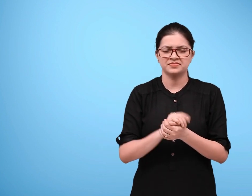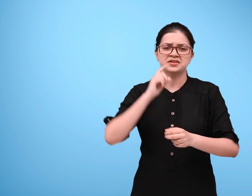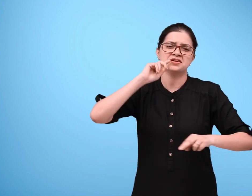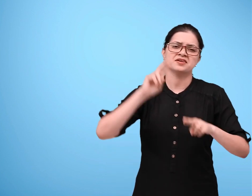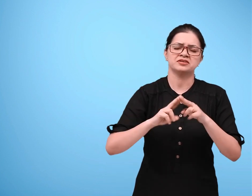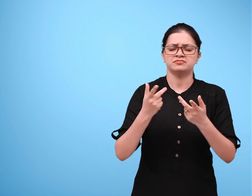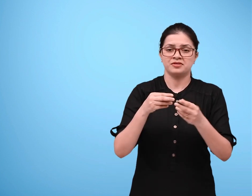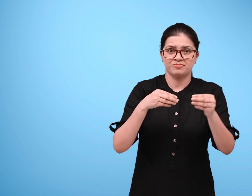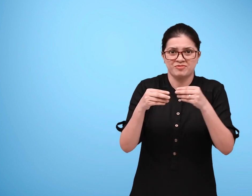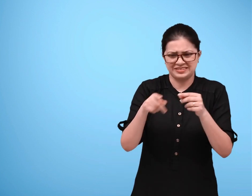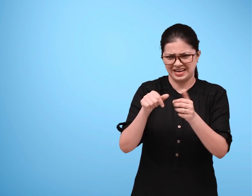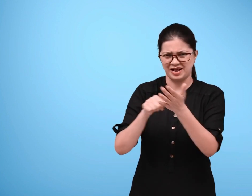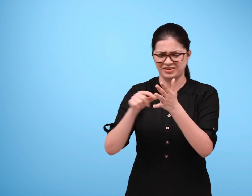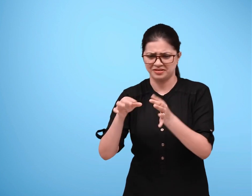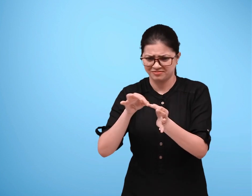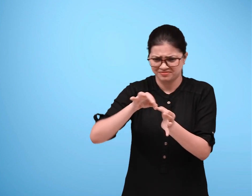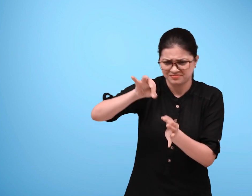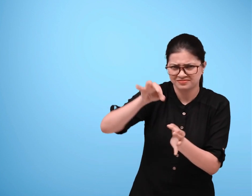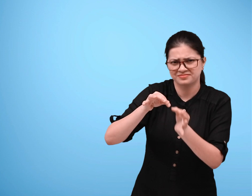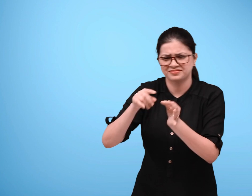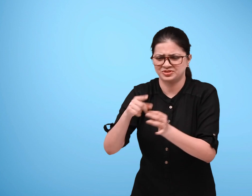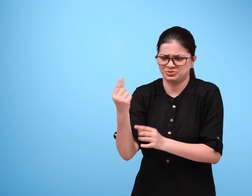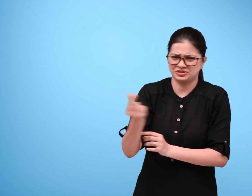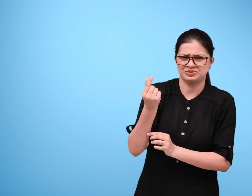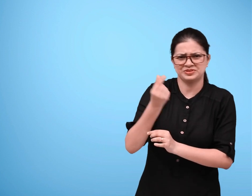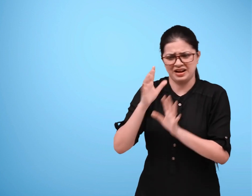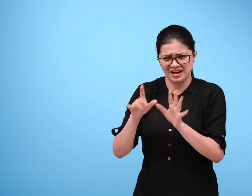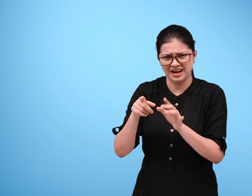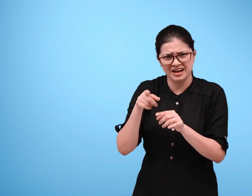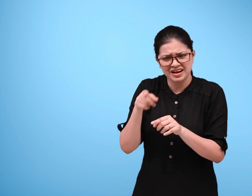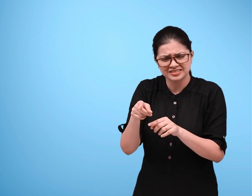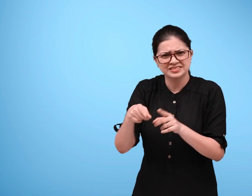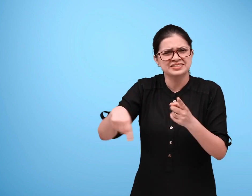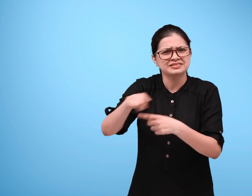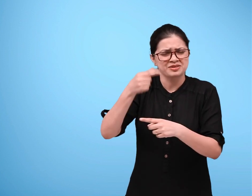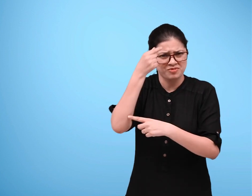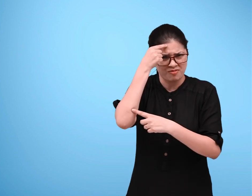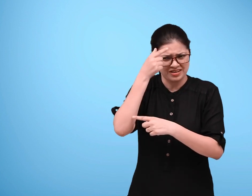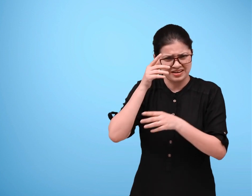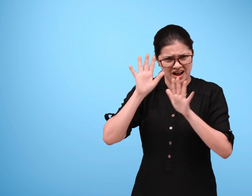What would be some of the problems you would meet in telling someone about a distance you measured with such a